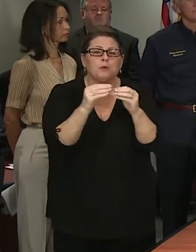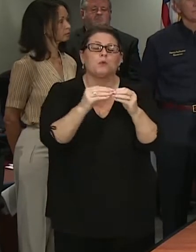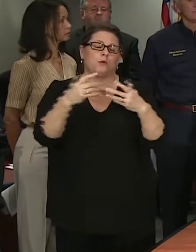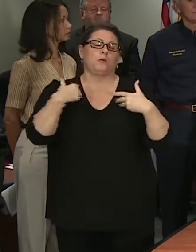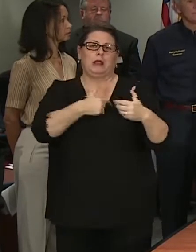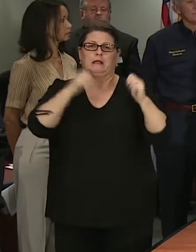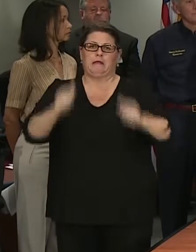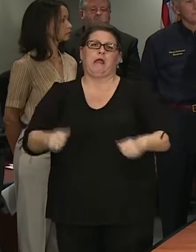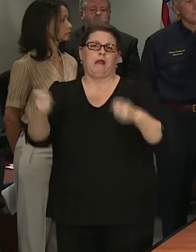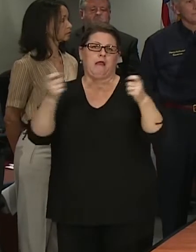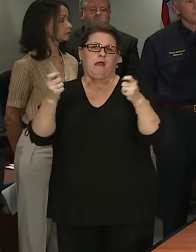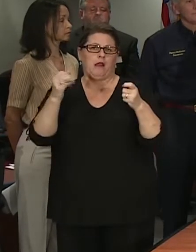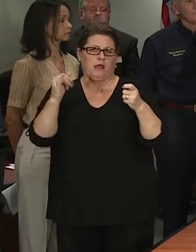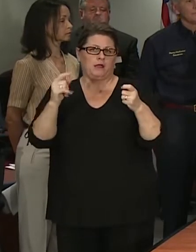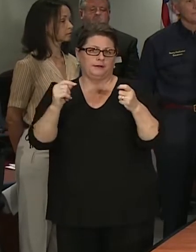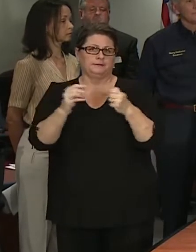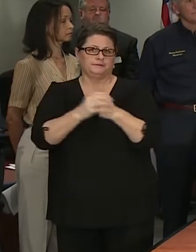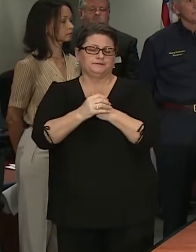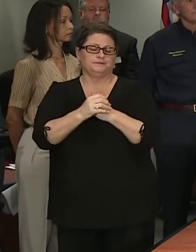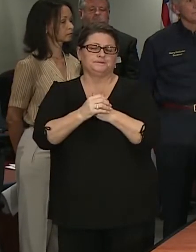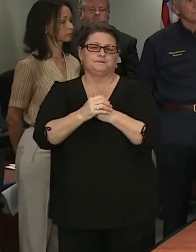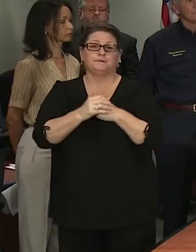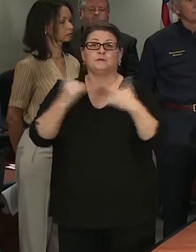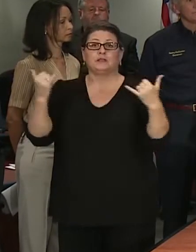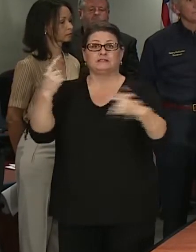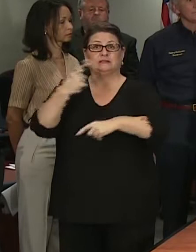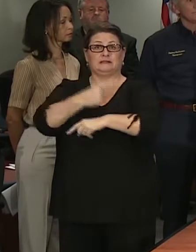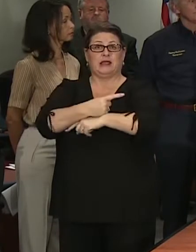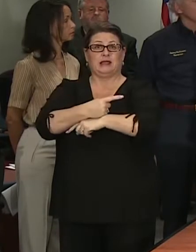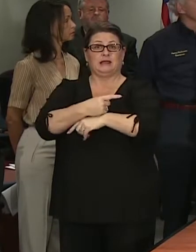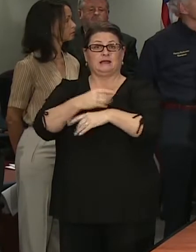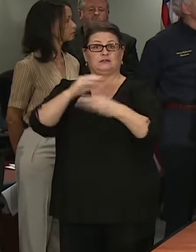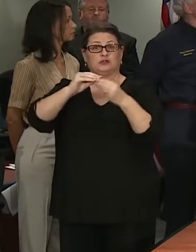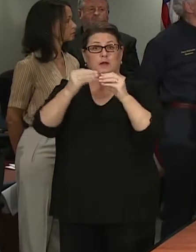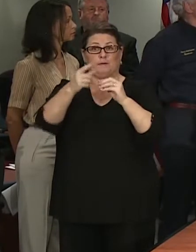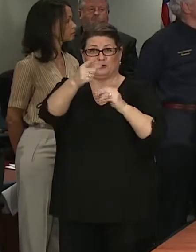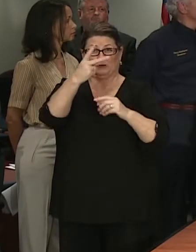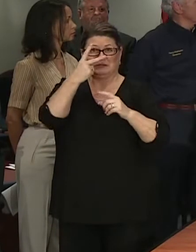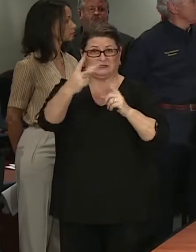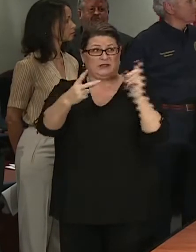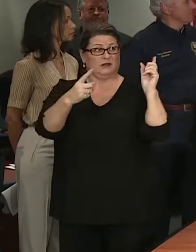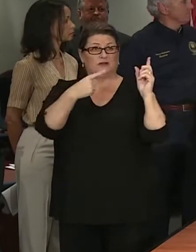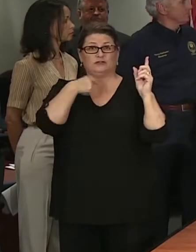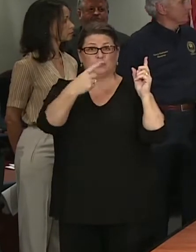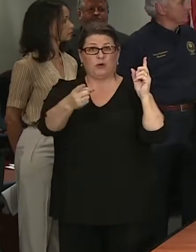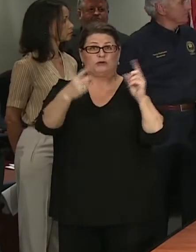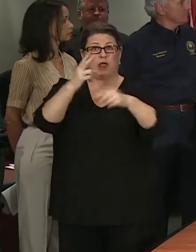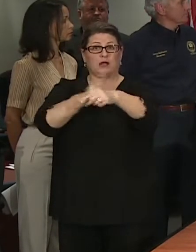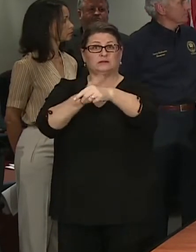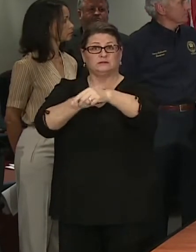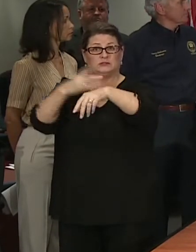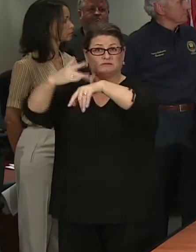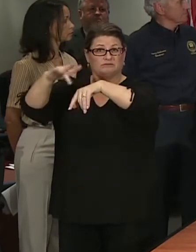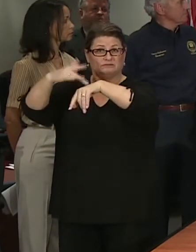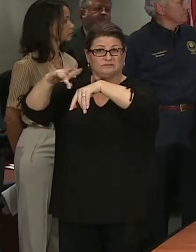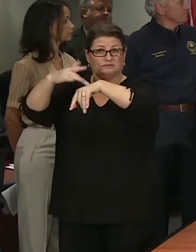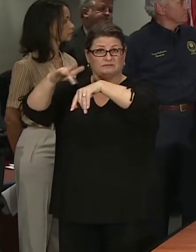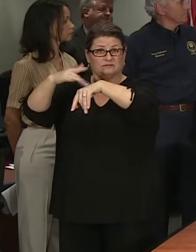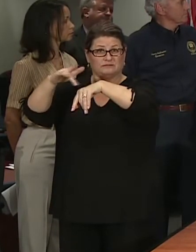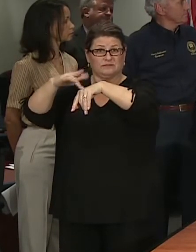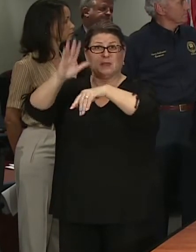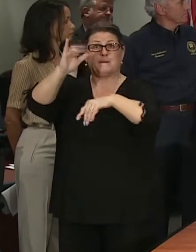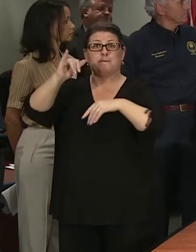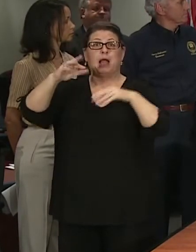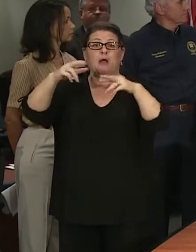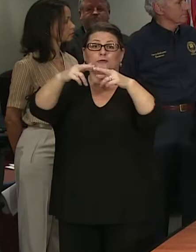here. Based on today's numbers, you can see the hospital bed space capacity in the state by regions,